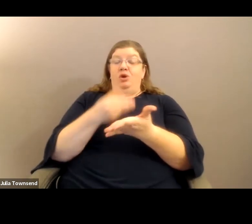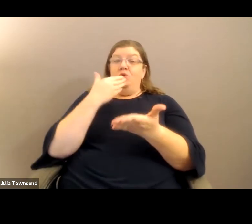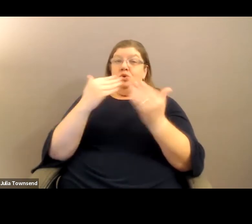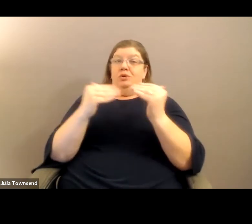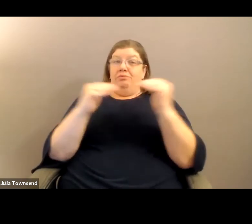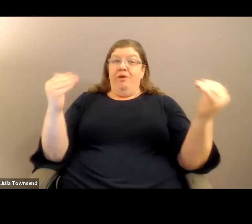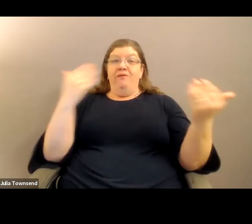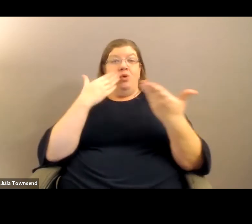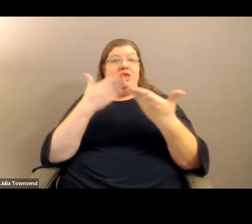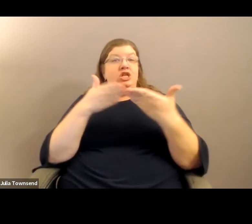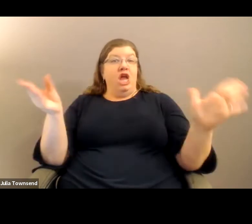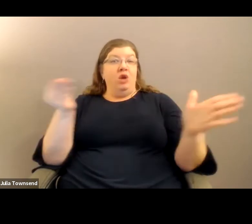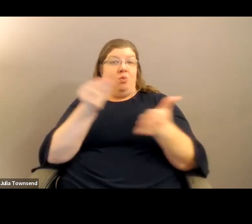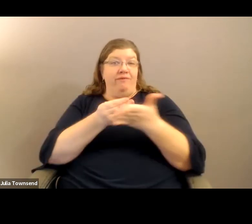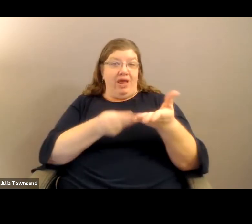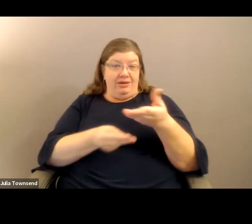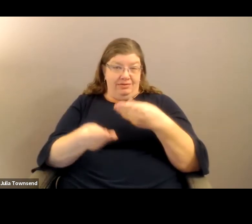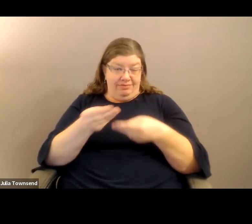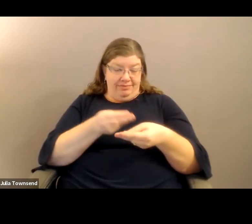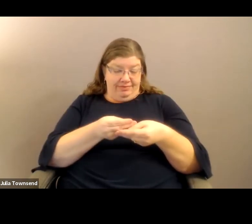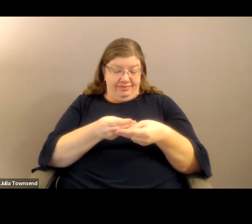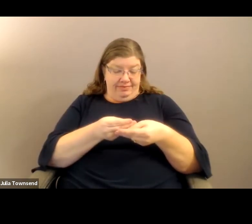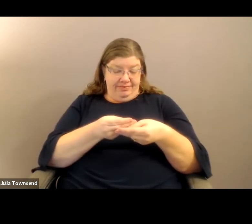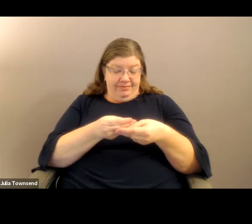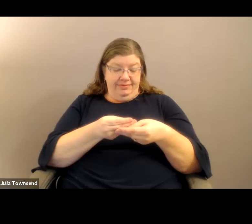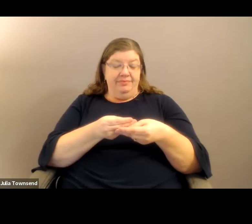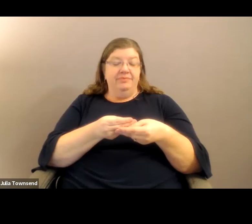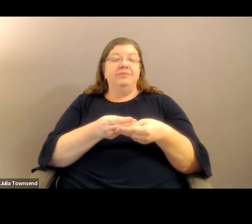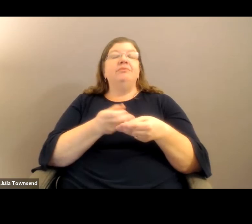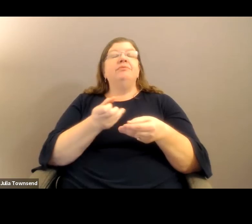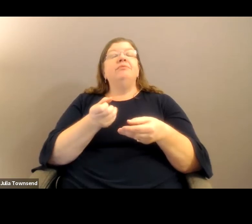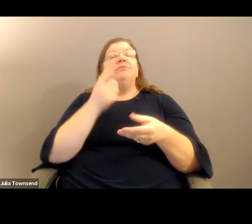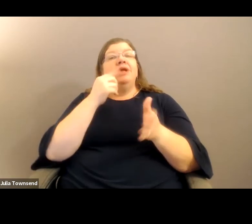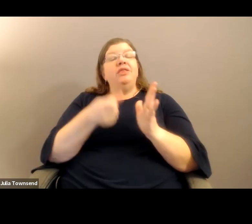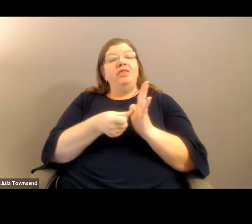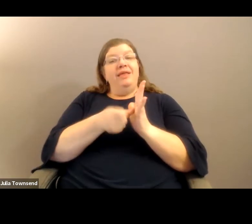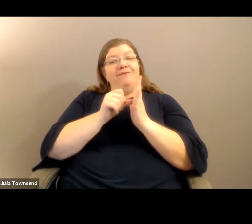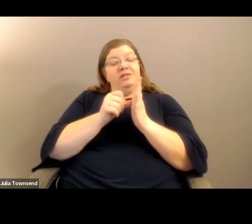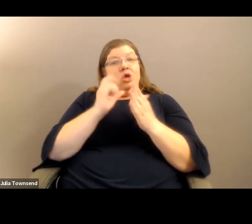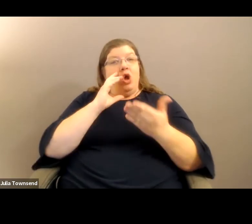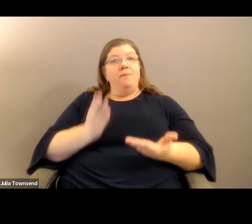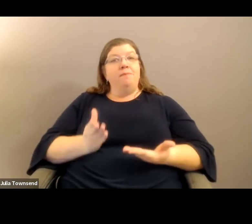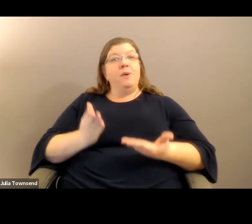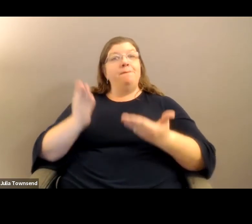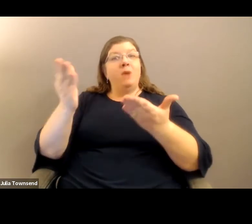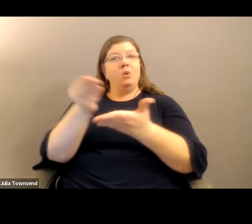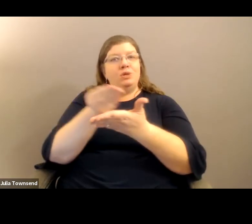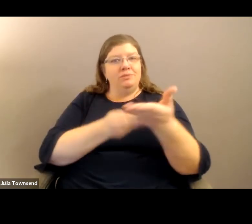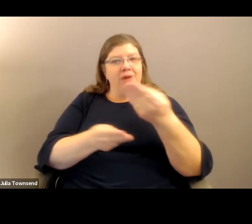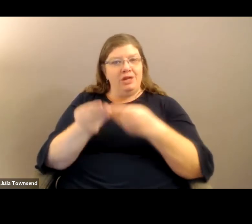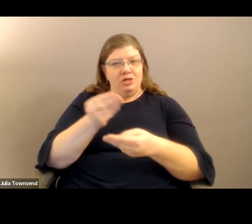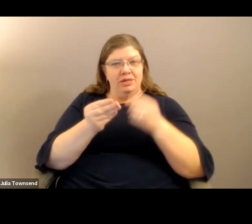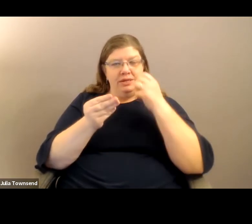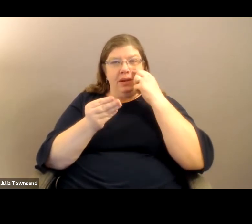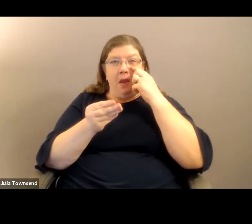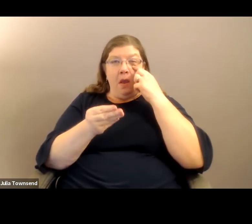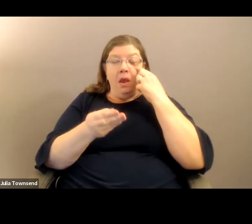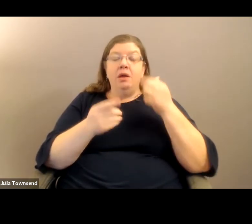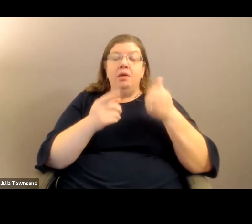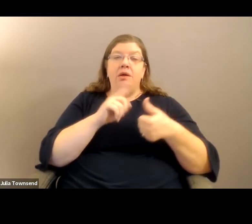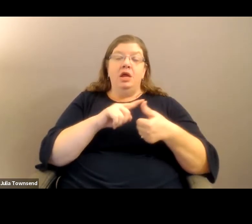general fund. But so the emphasis on this proposed budget is on new state